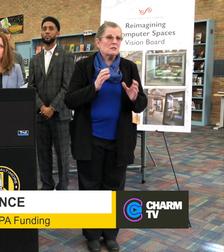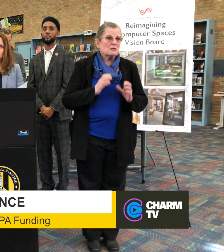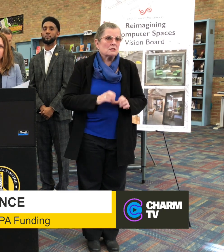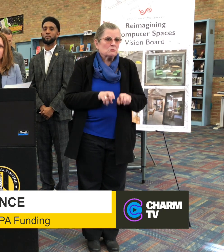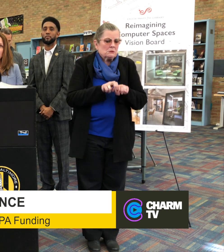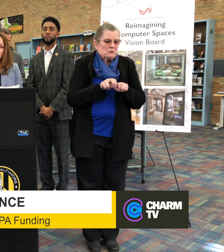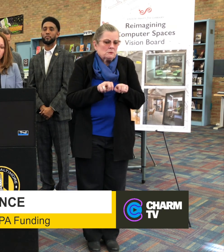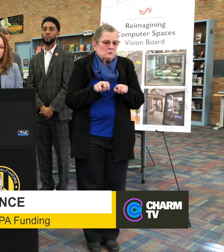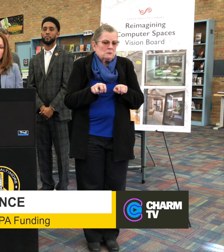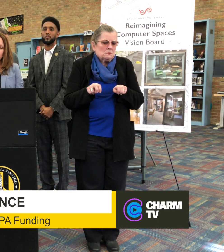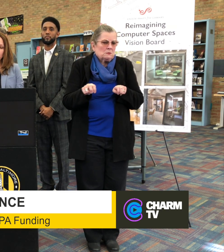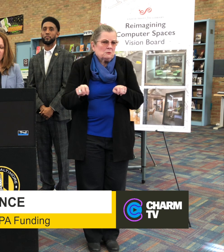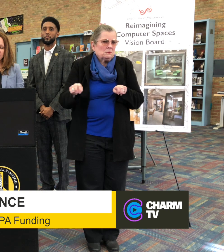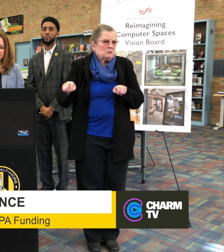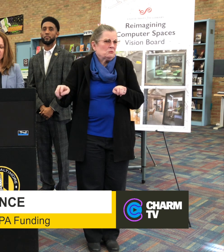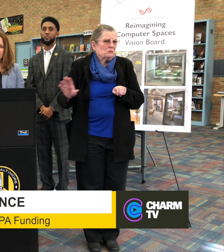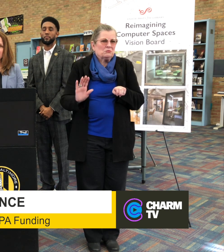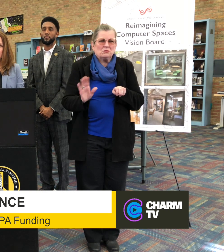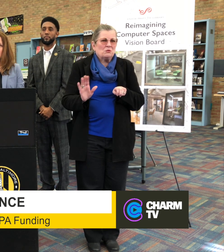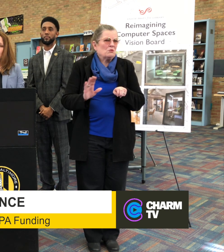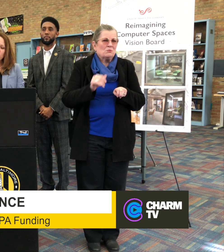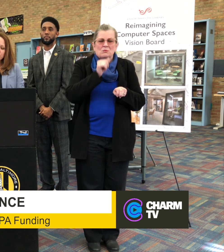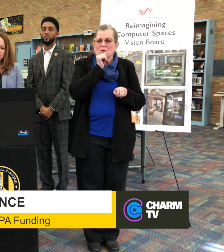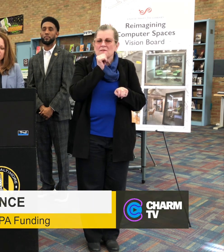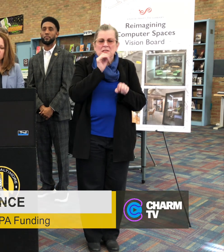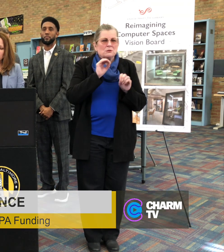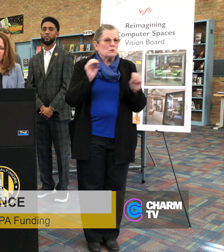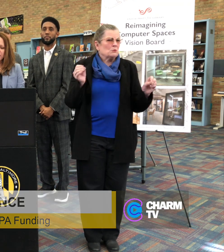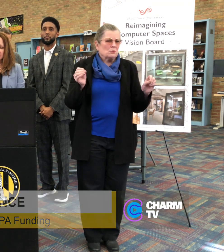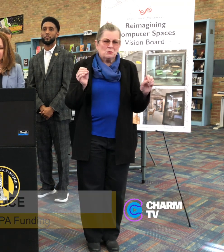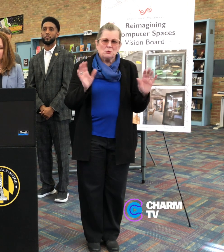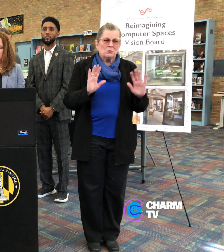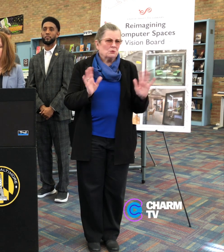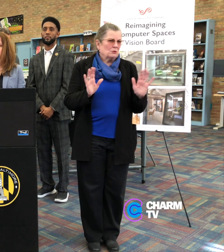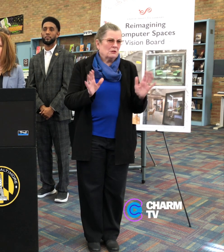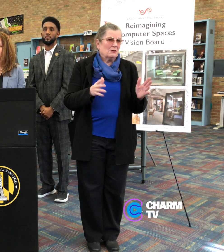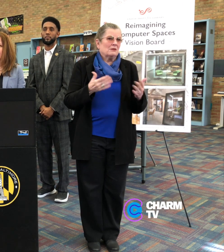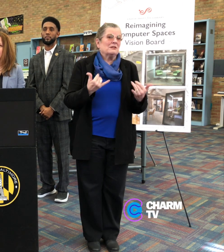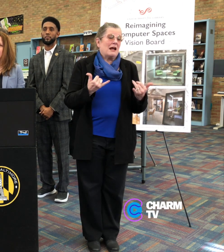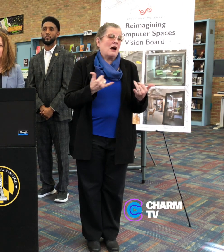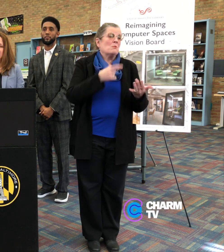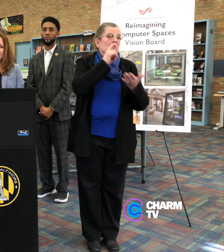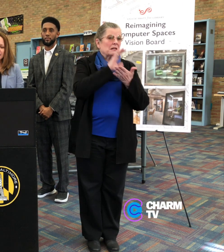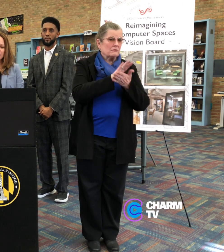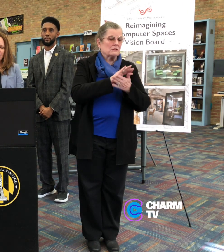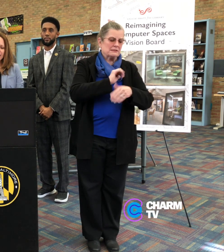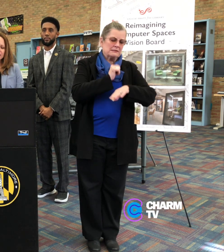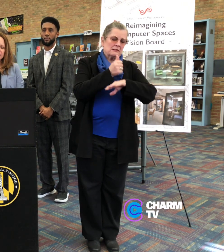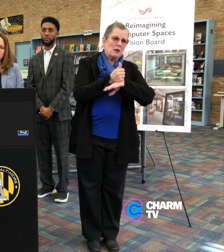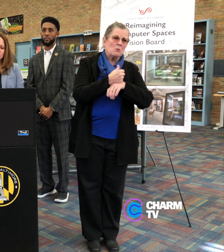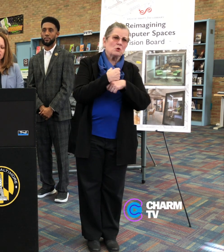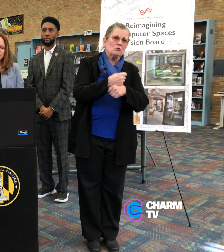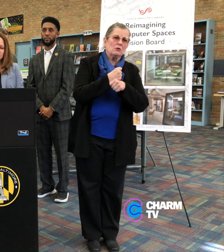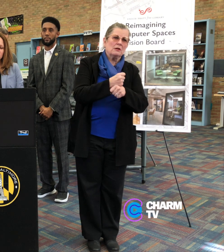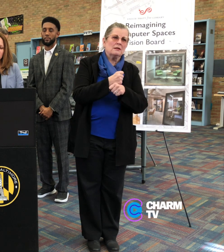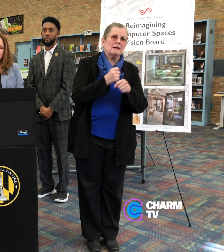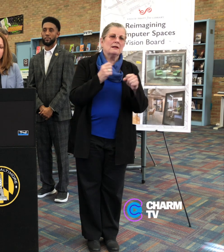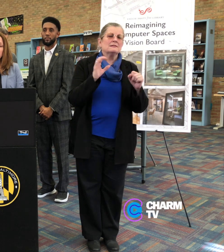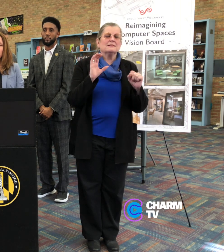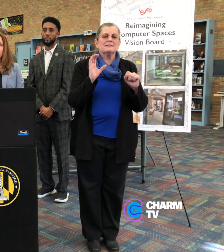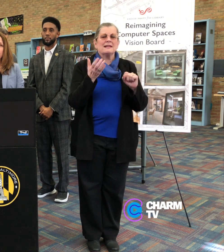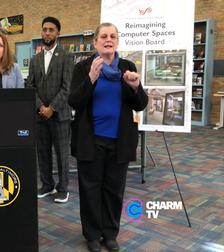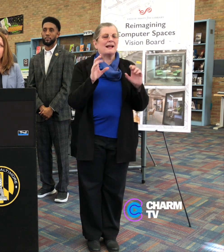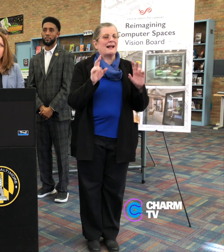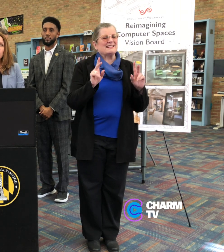to shoulder with no privacy. We believe strongly that this setup creates a second-class digital